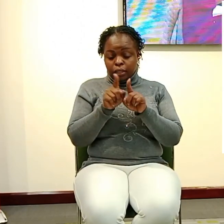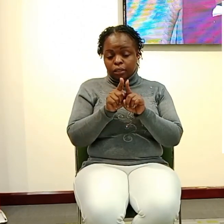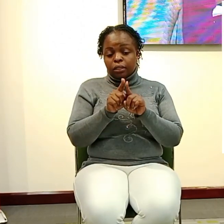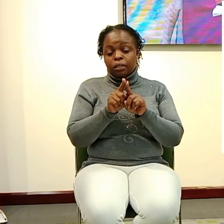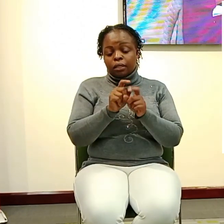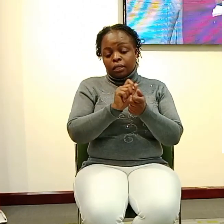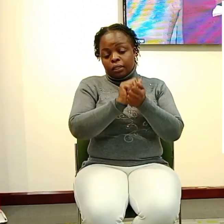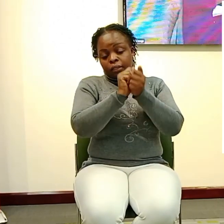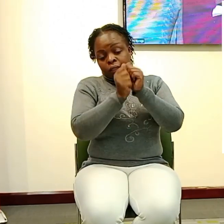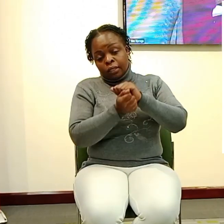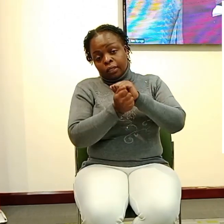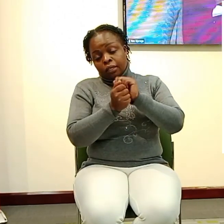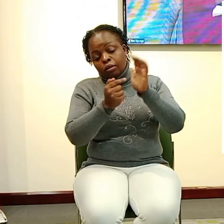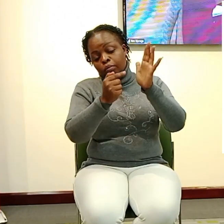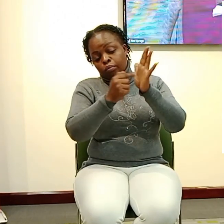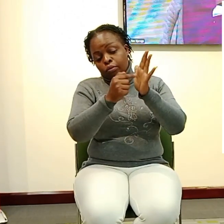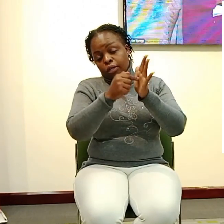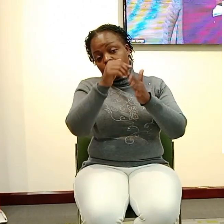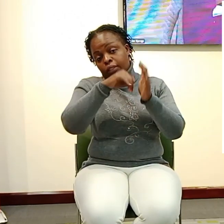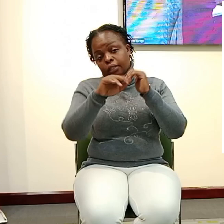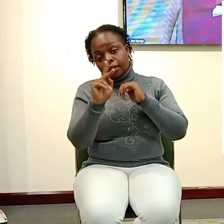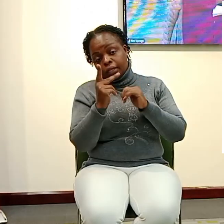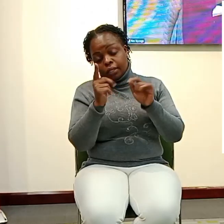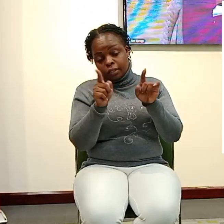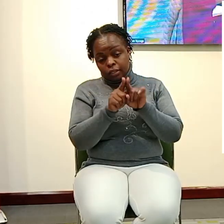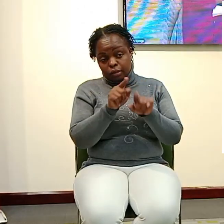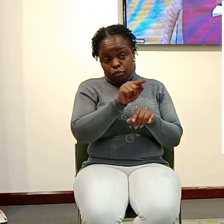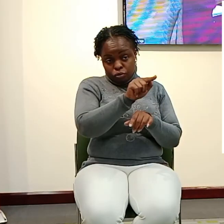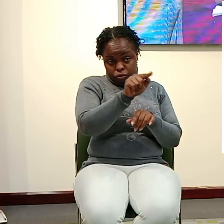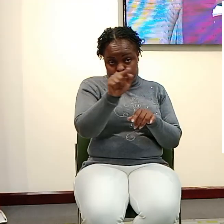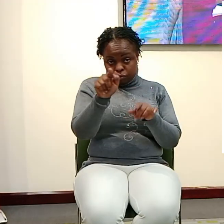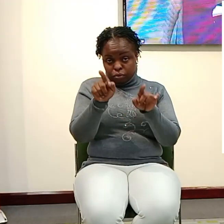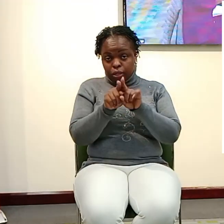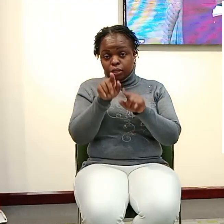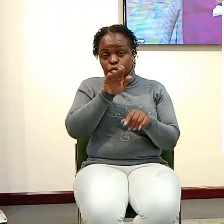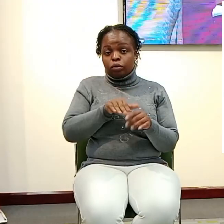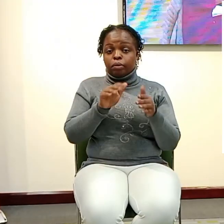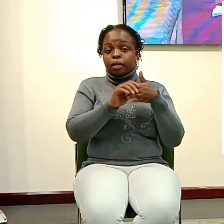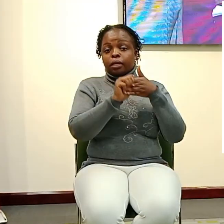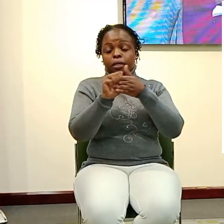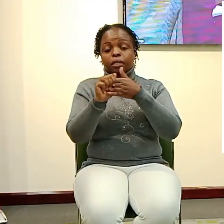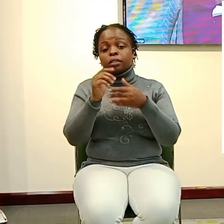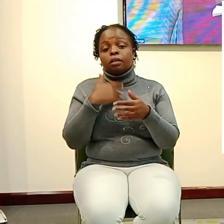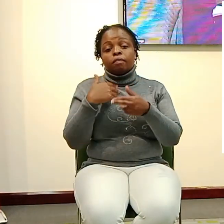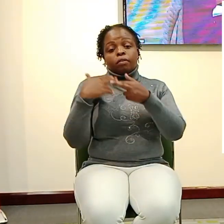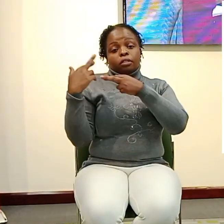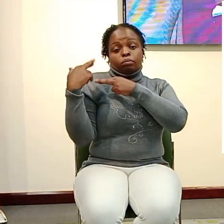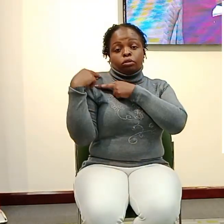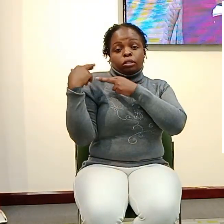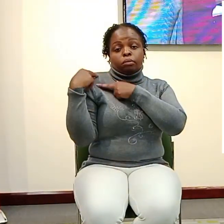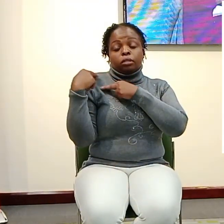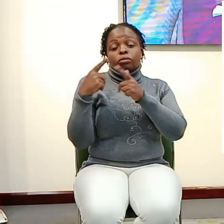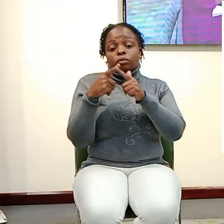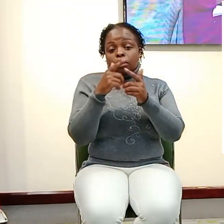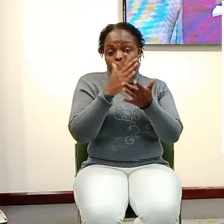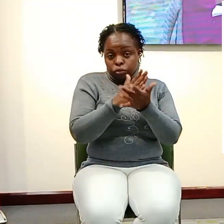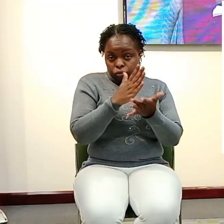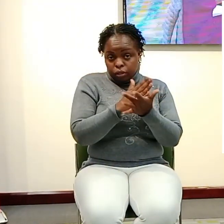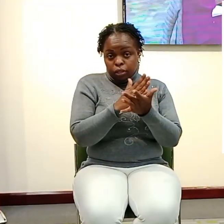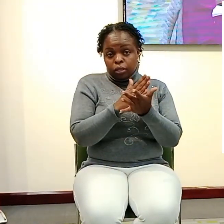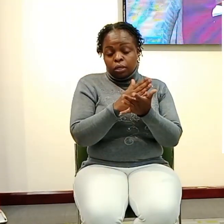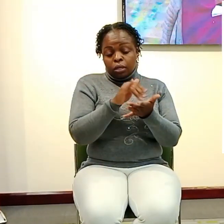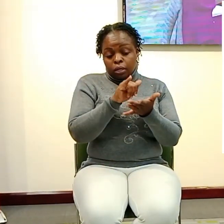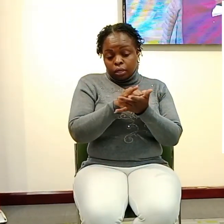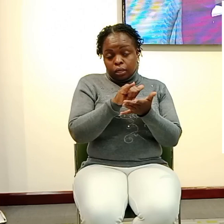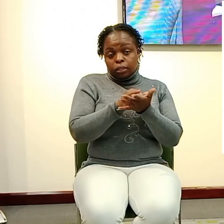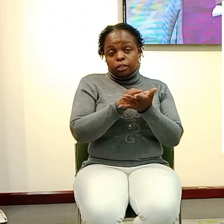a turning point here in Kenya, and that you as women leaders have a responsibility to ensure